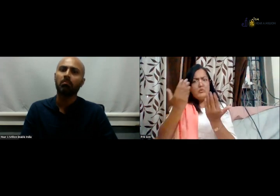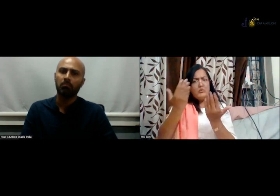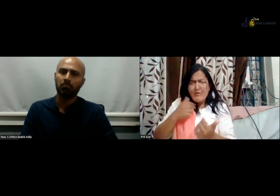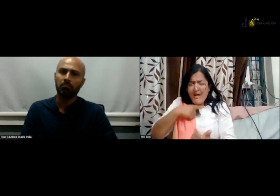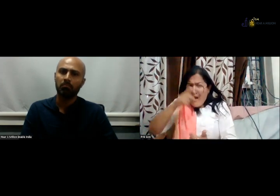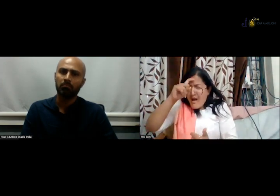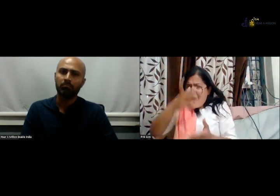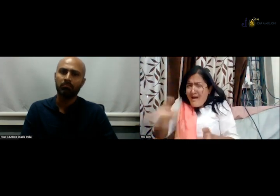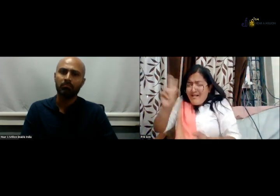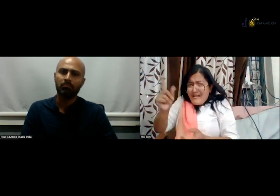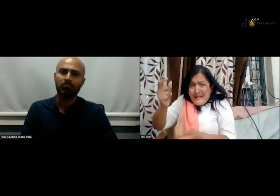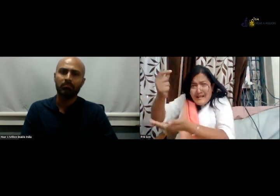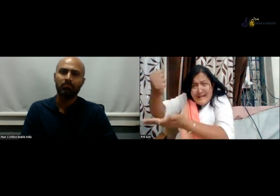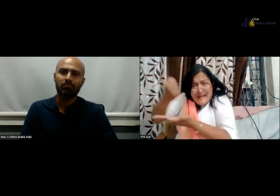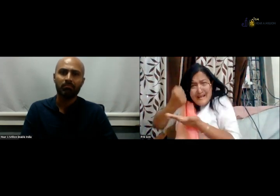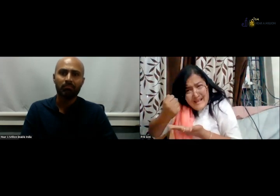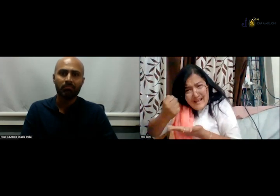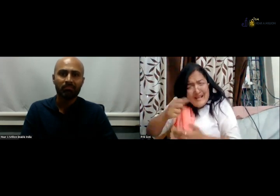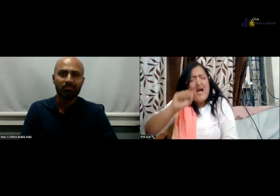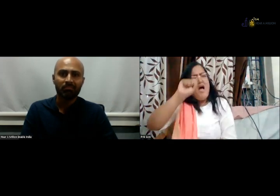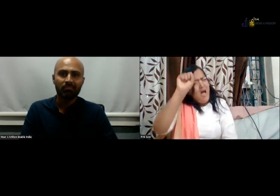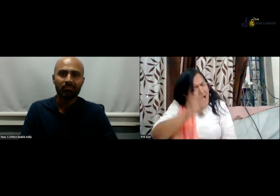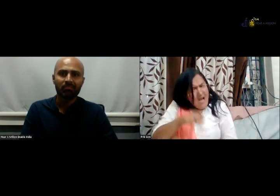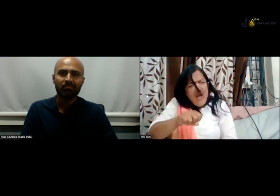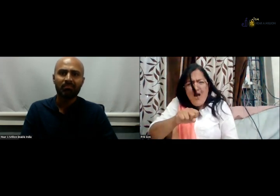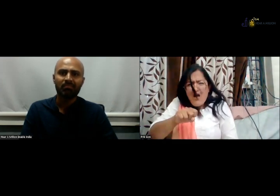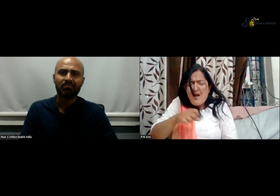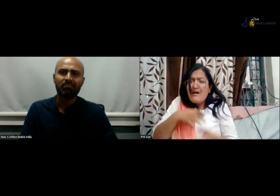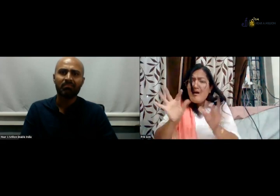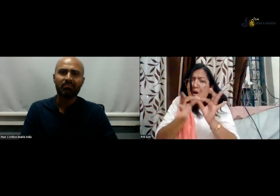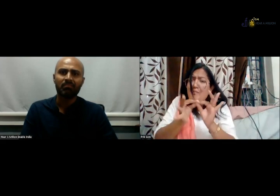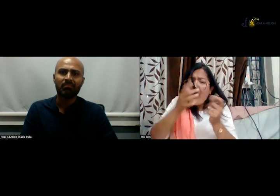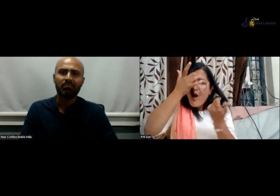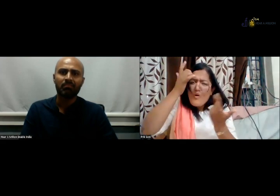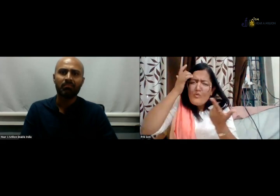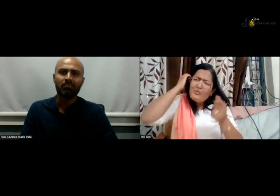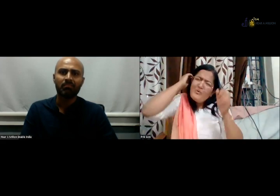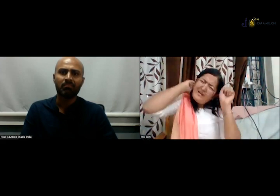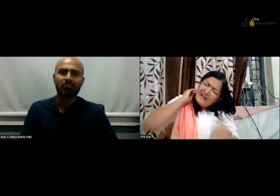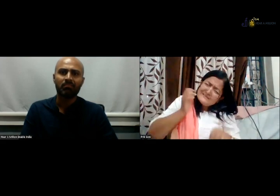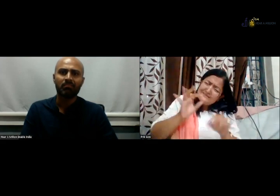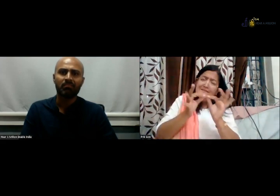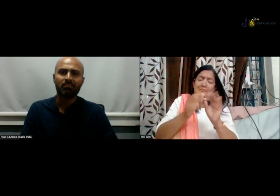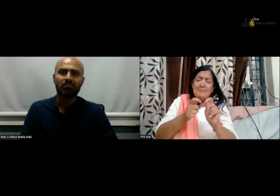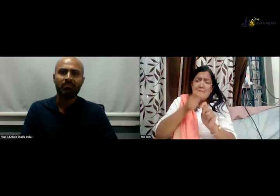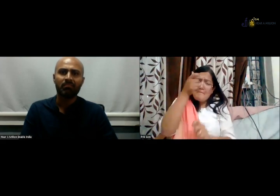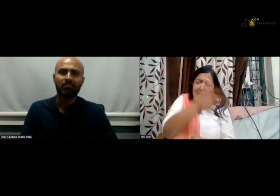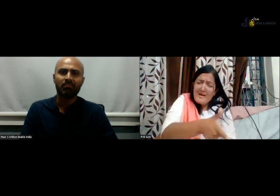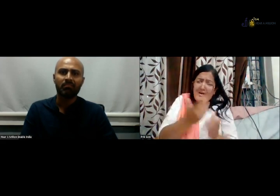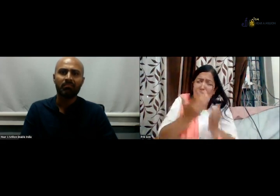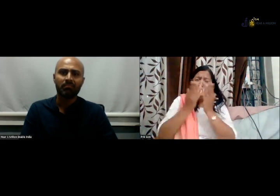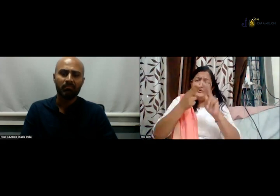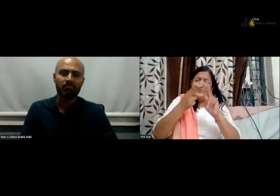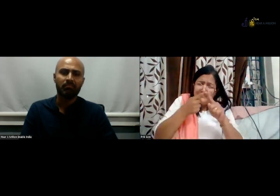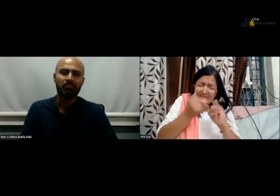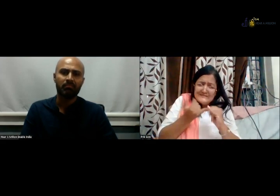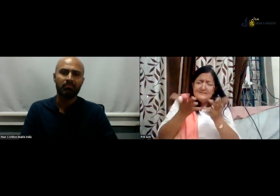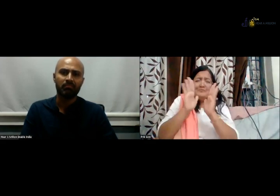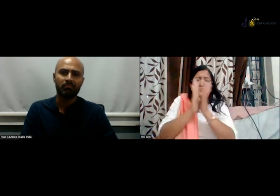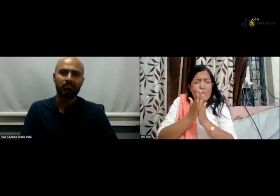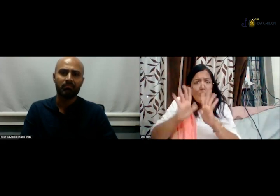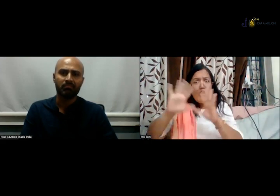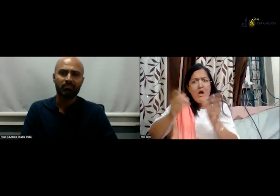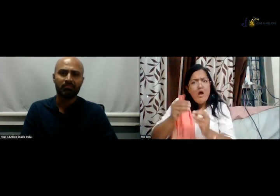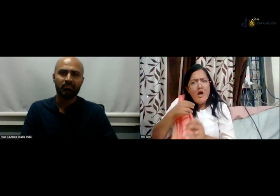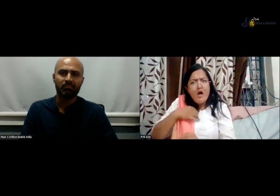out to get the scholarship. And I was like, what? I can get the scholarship? She said, yes. So I told him how I will pay the